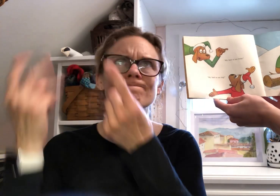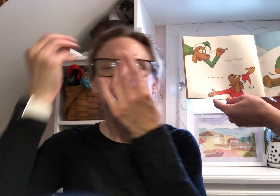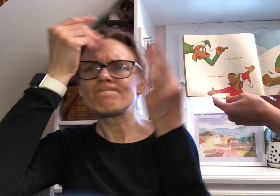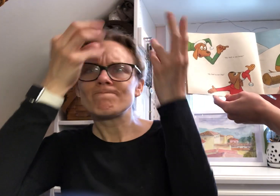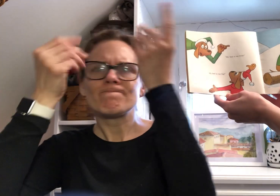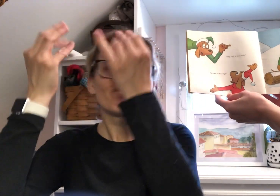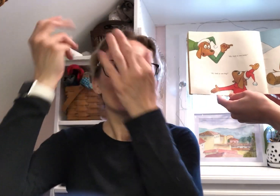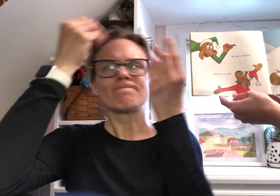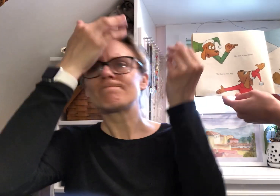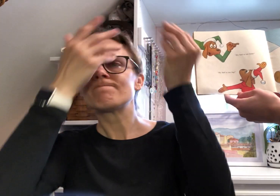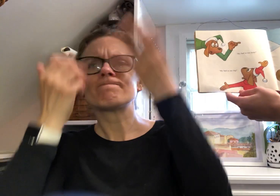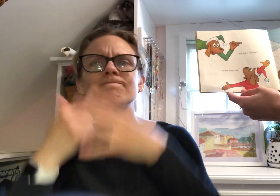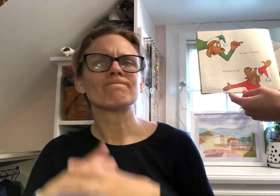"Did you get any sleep last night, Ted?"